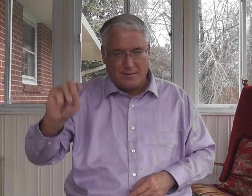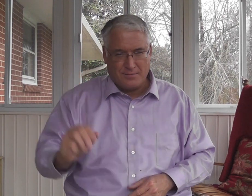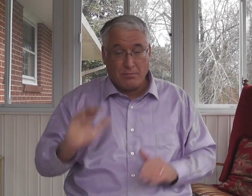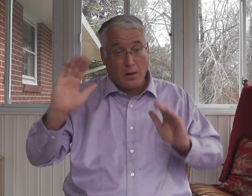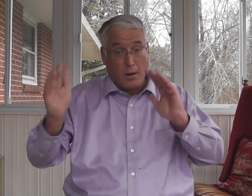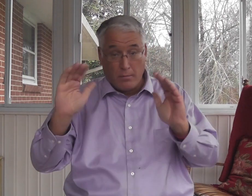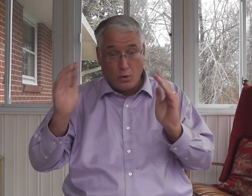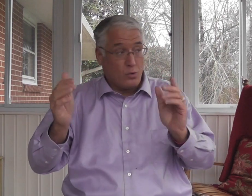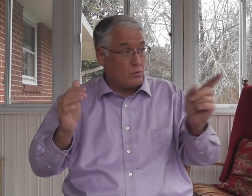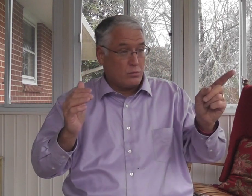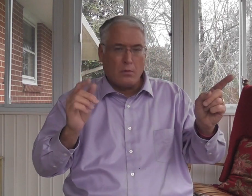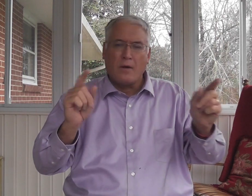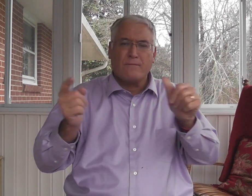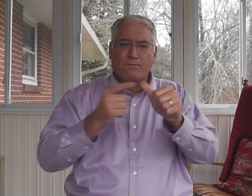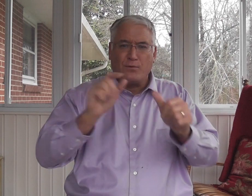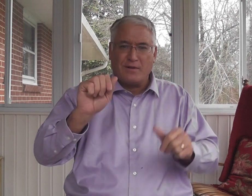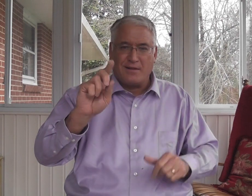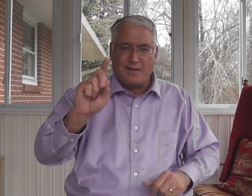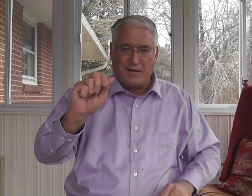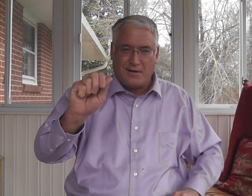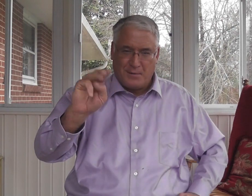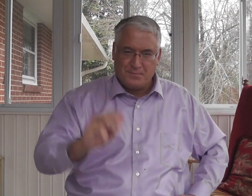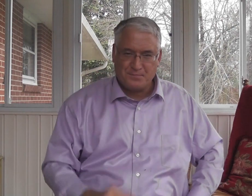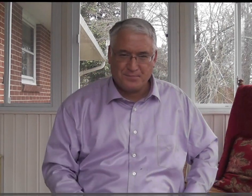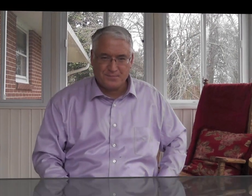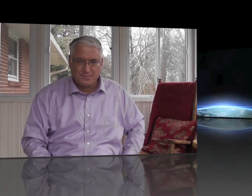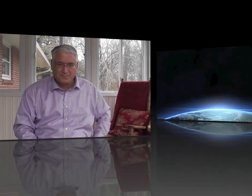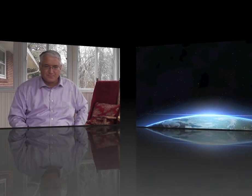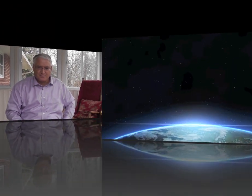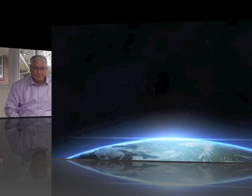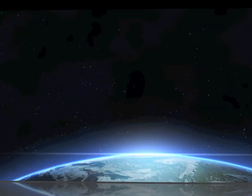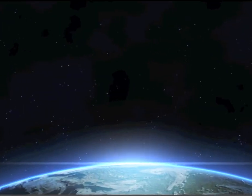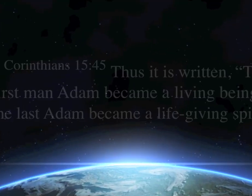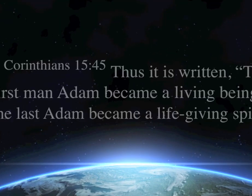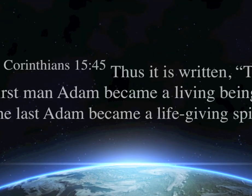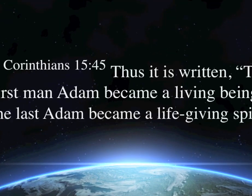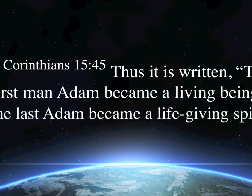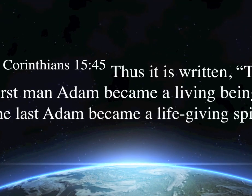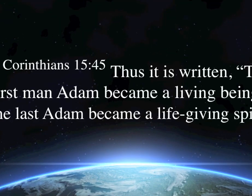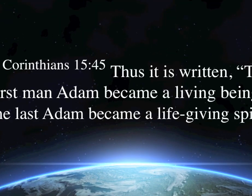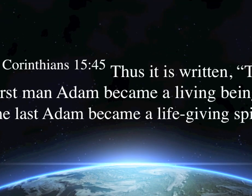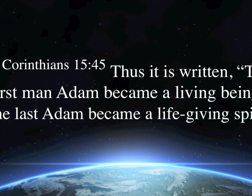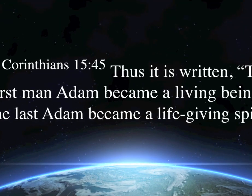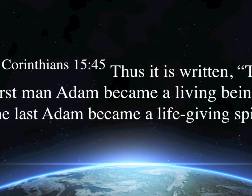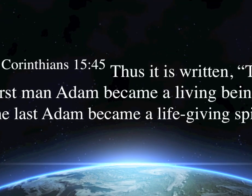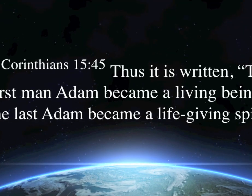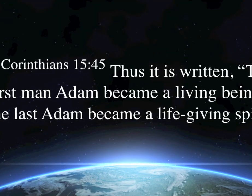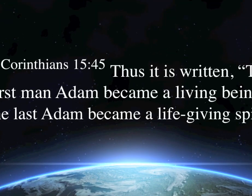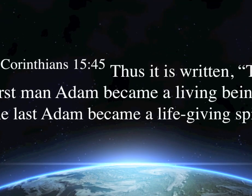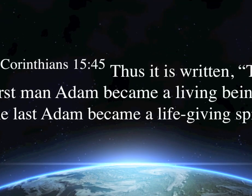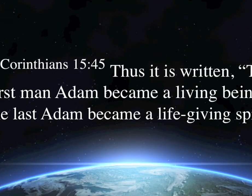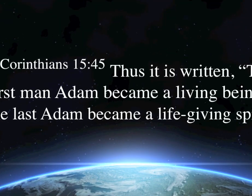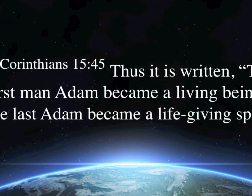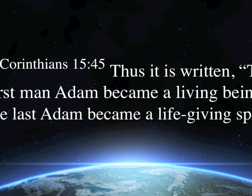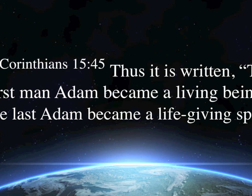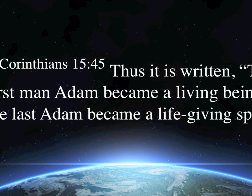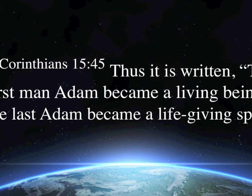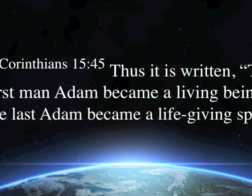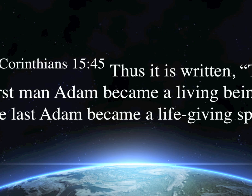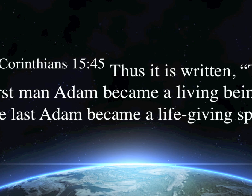the second Adam as compared to the first Adam. Thus it is written, the first man Adam became a